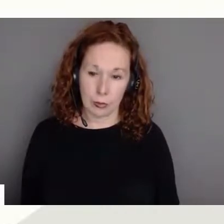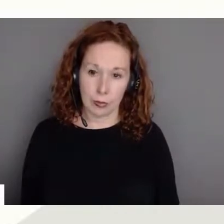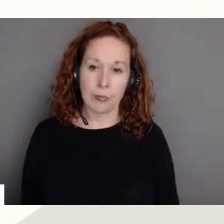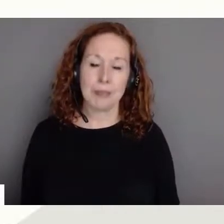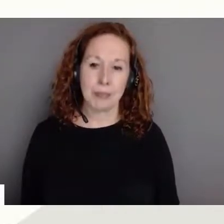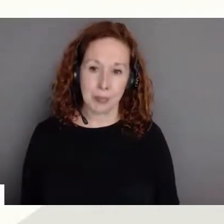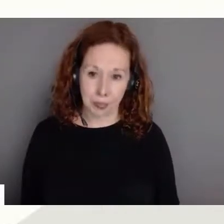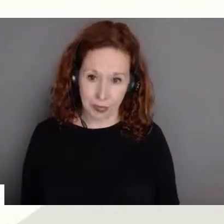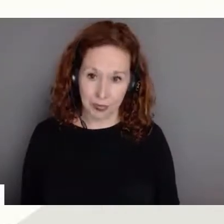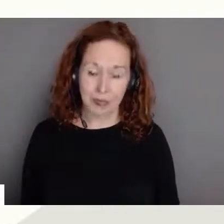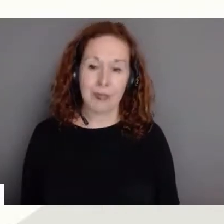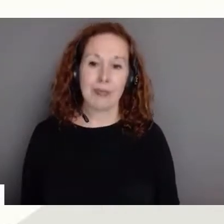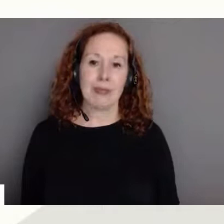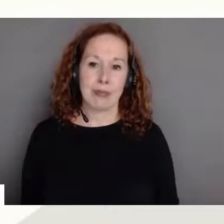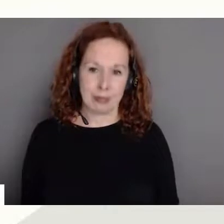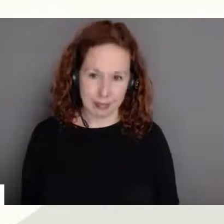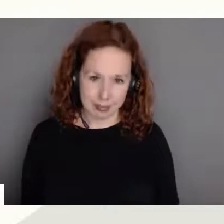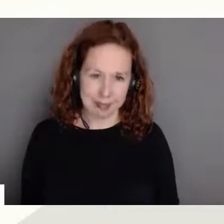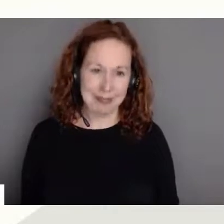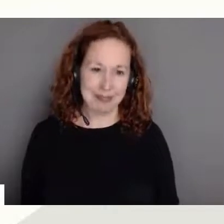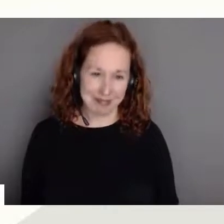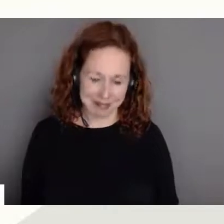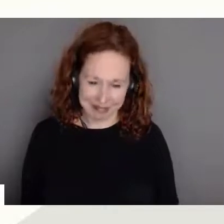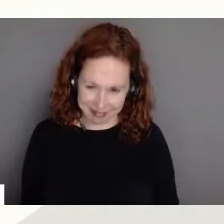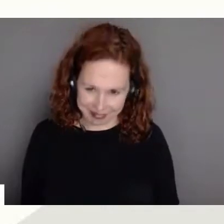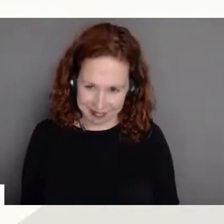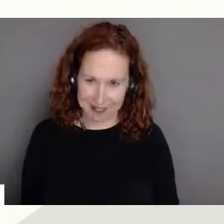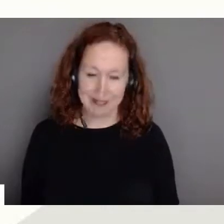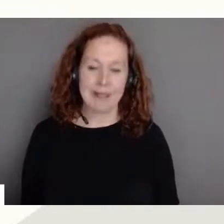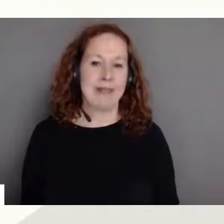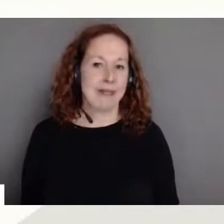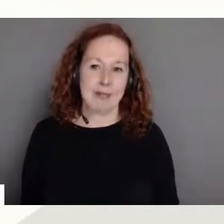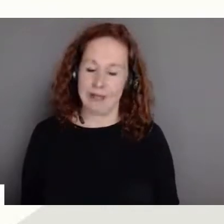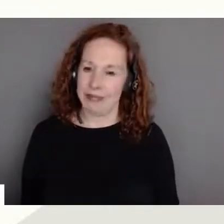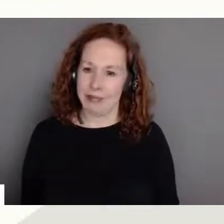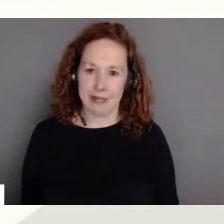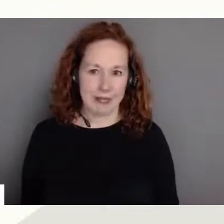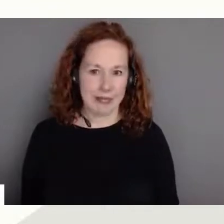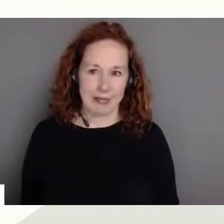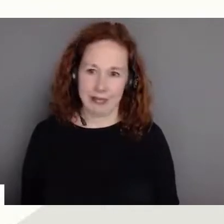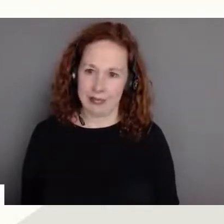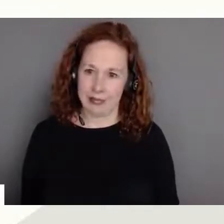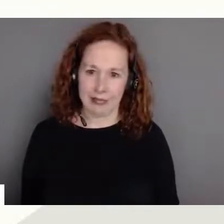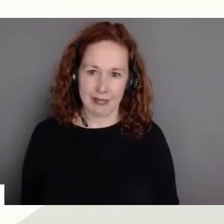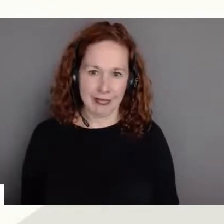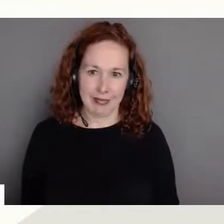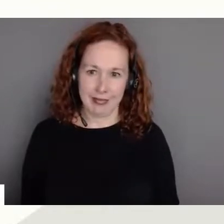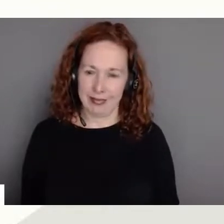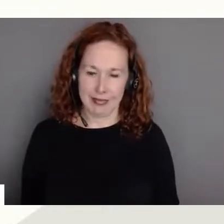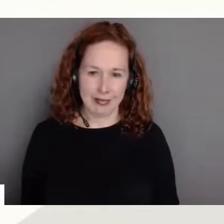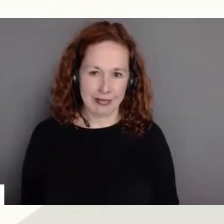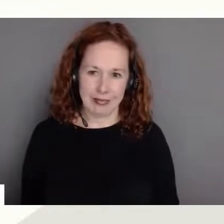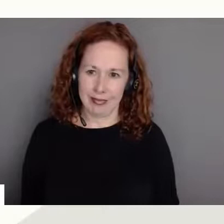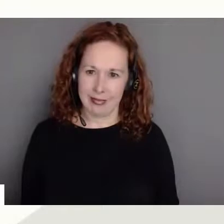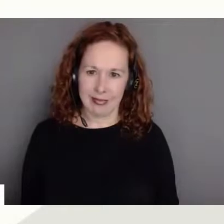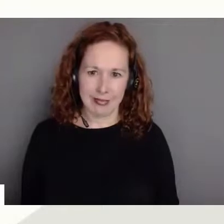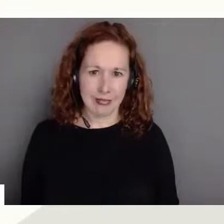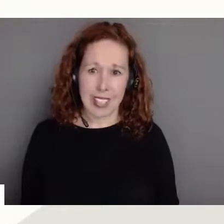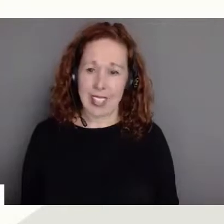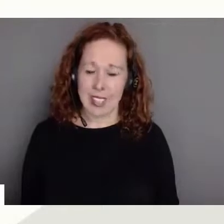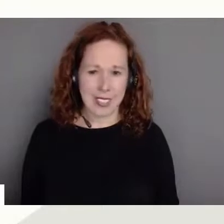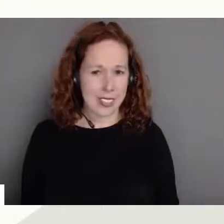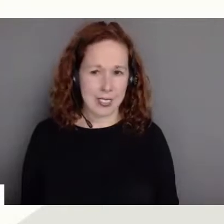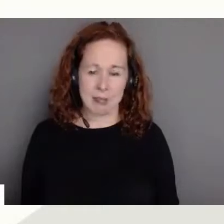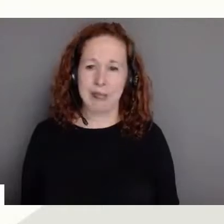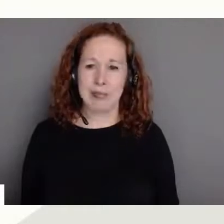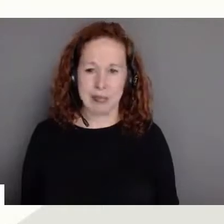couldn't say in their lives. So it's not just restricted to singing, it goes all through little trickles, which is so exciting,